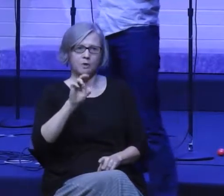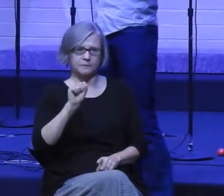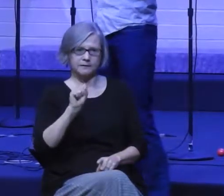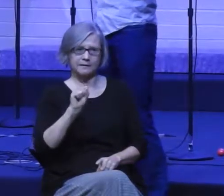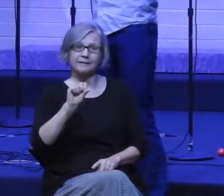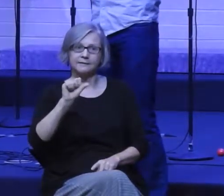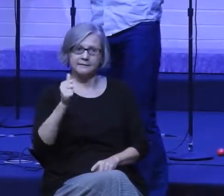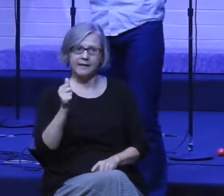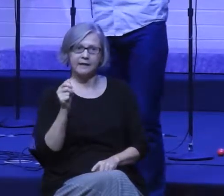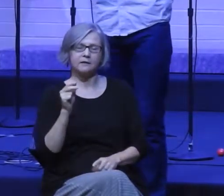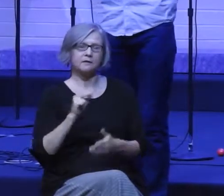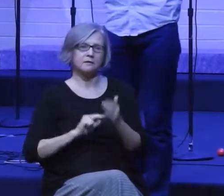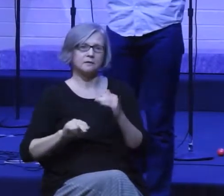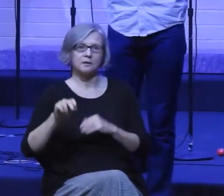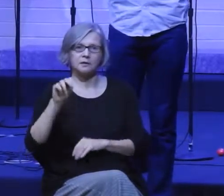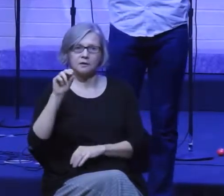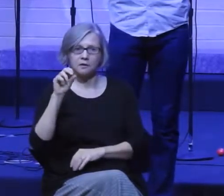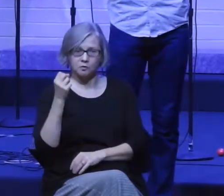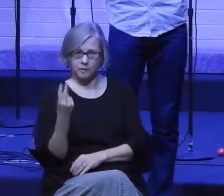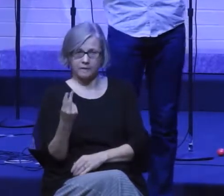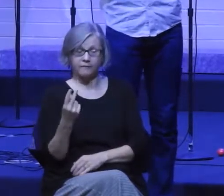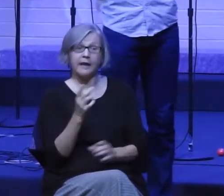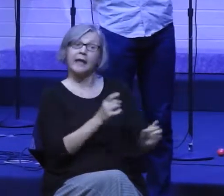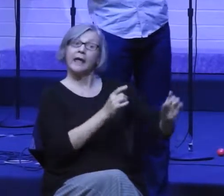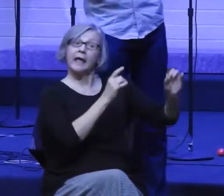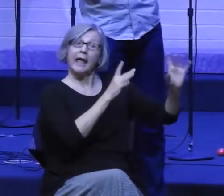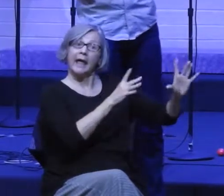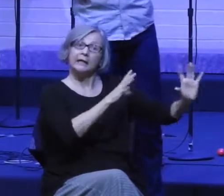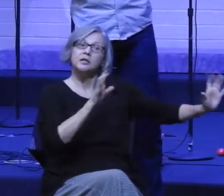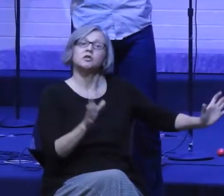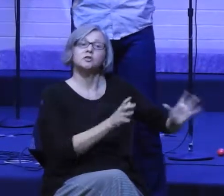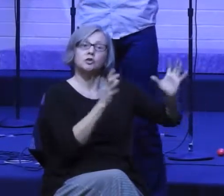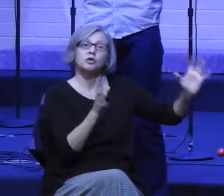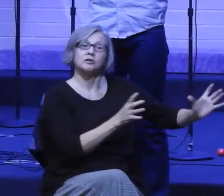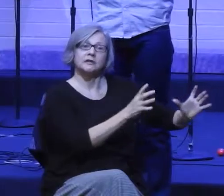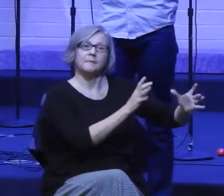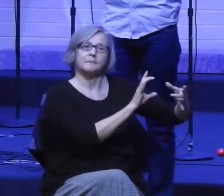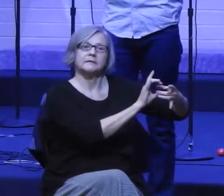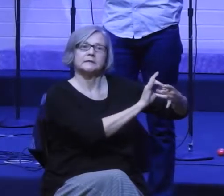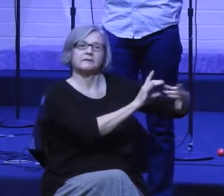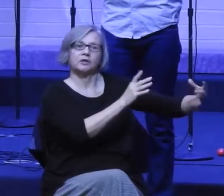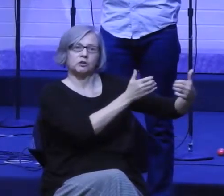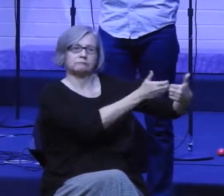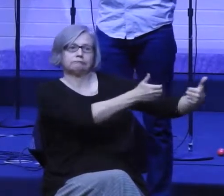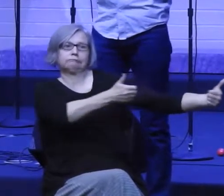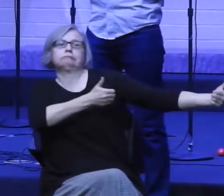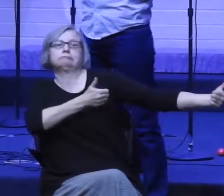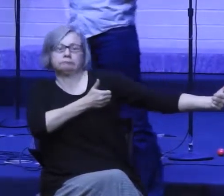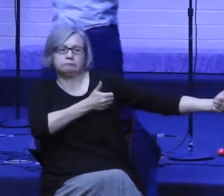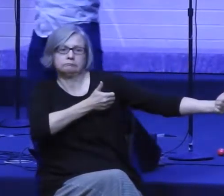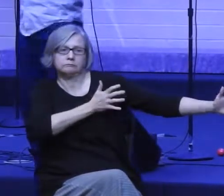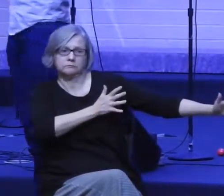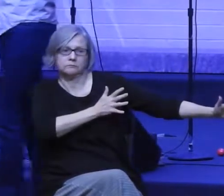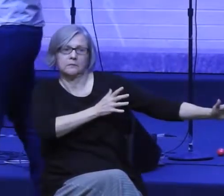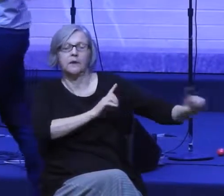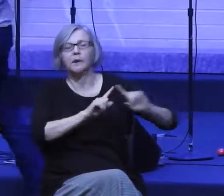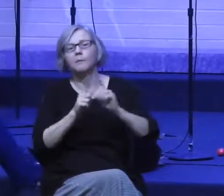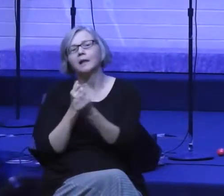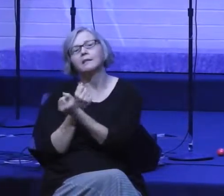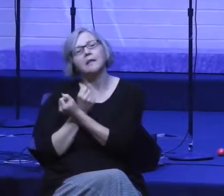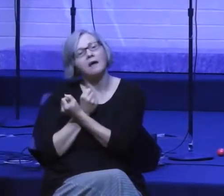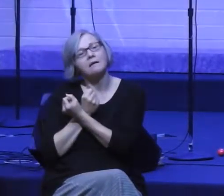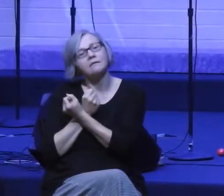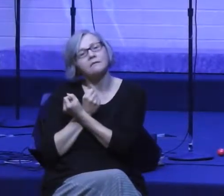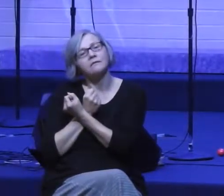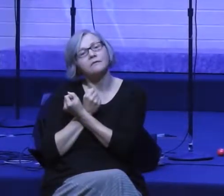Most likely, Peter is trying to directly reference a passage from the Proverbs that we